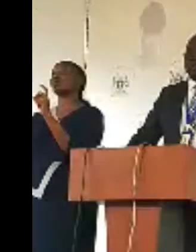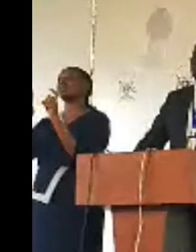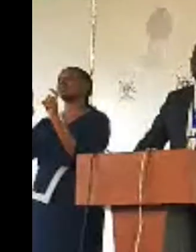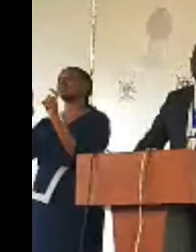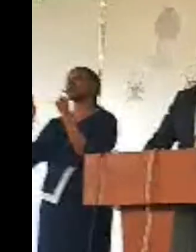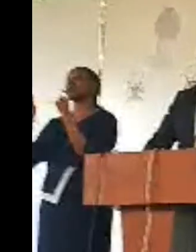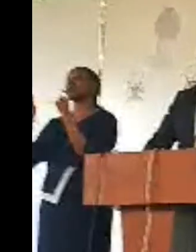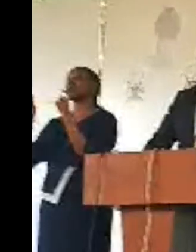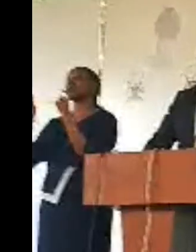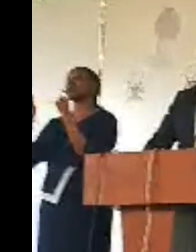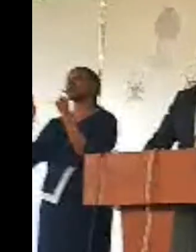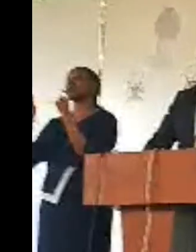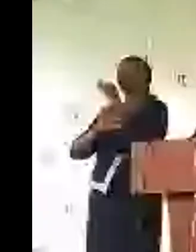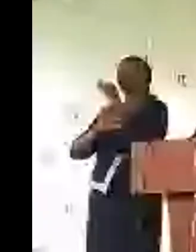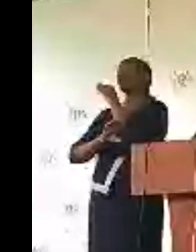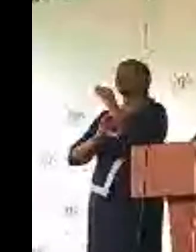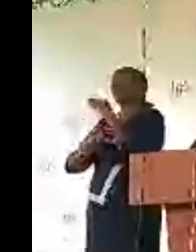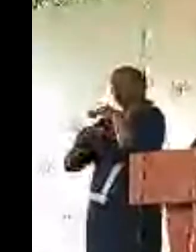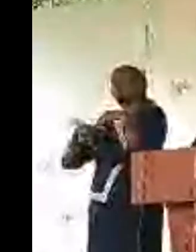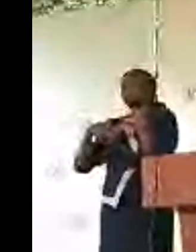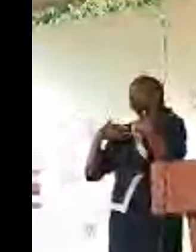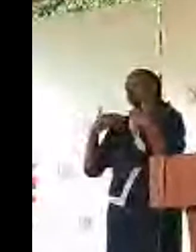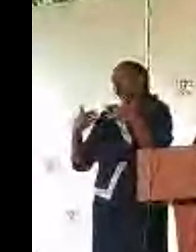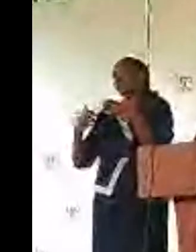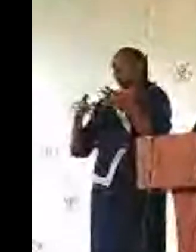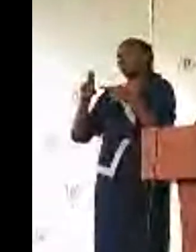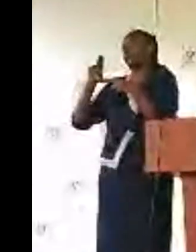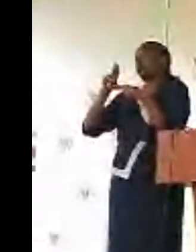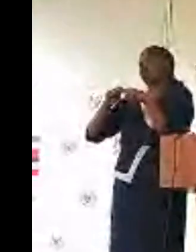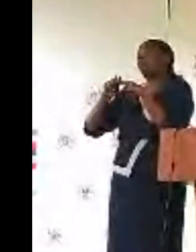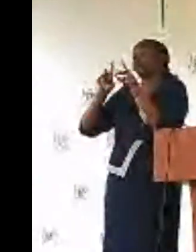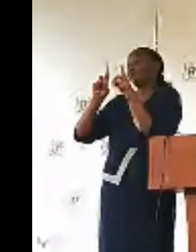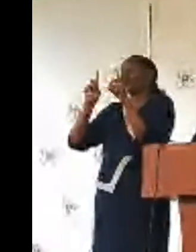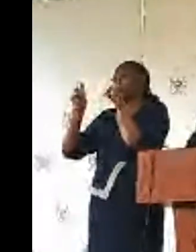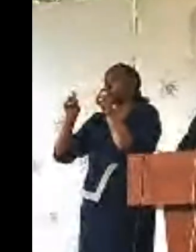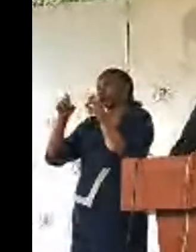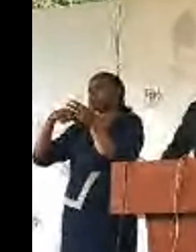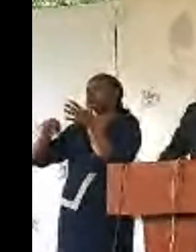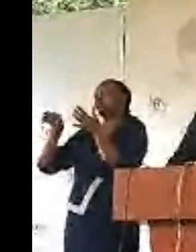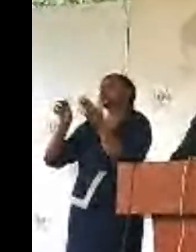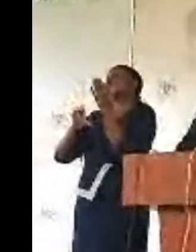like this country or may have done an examination